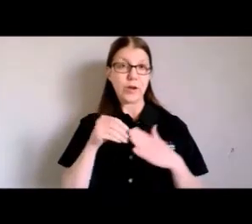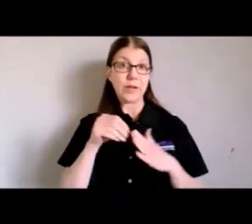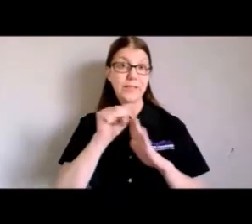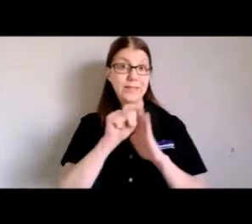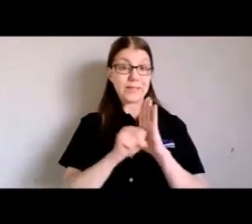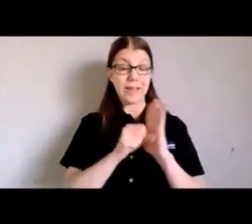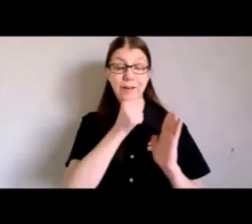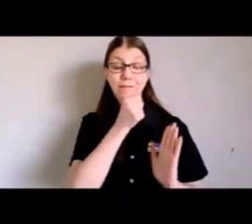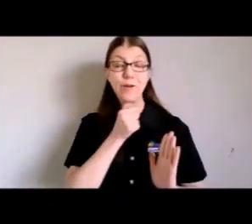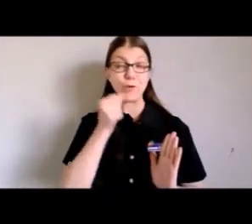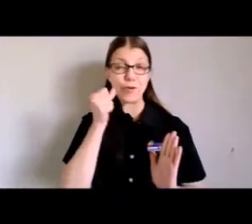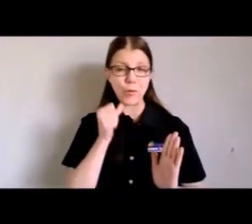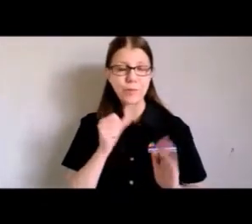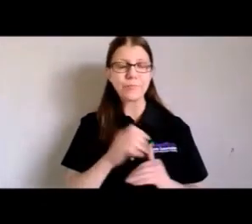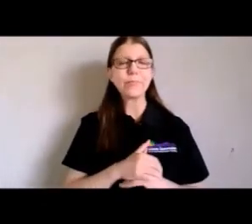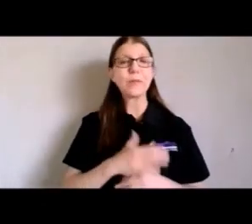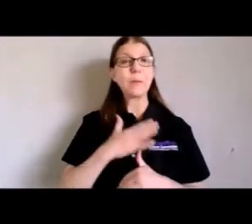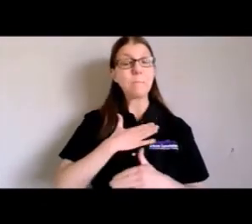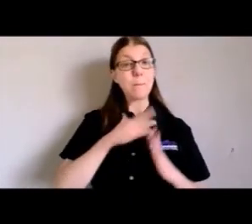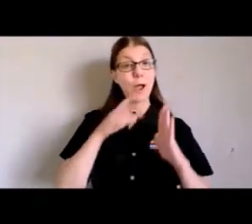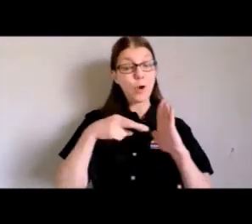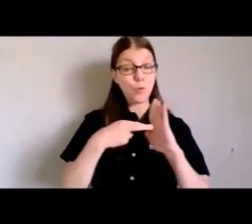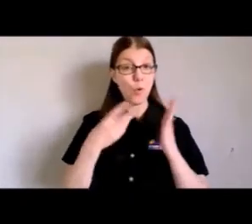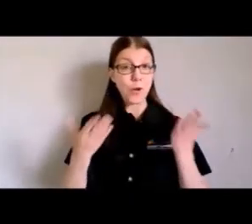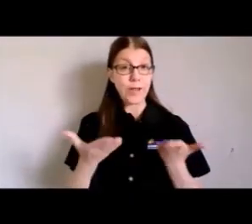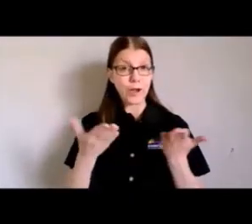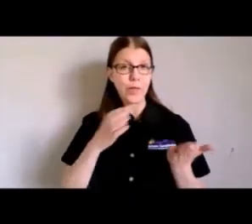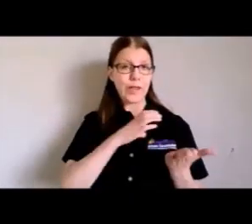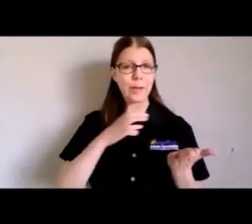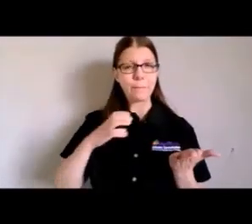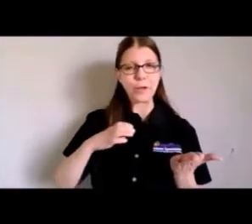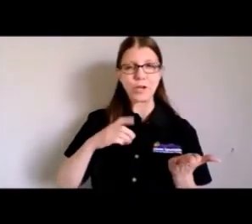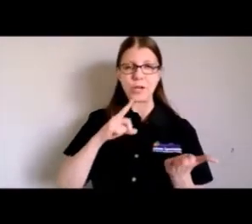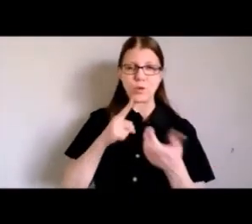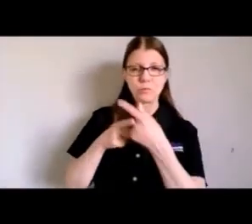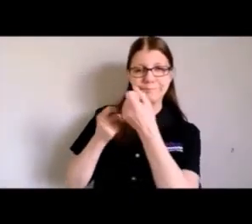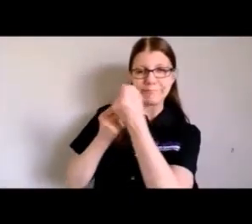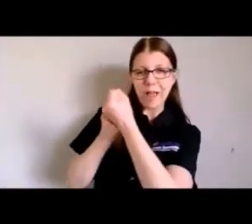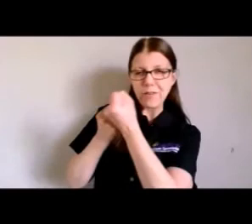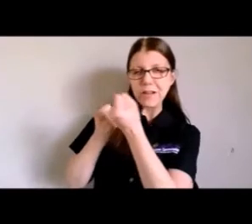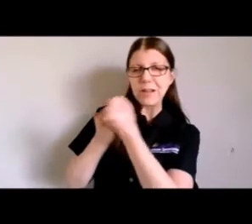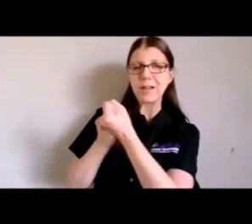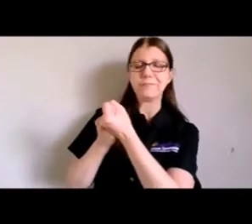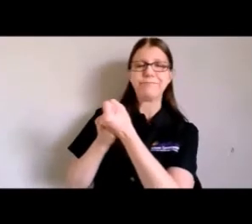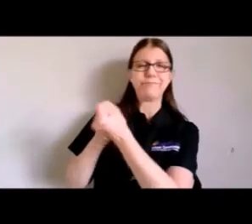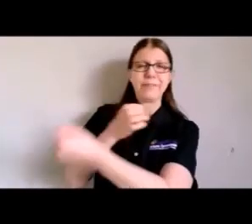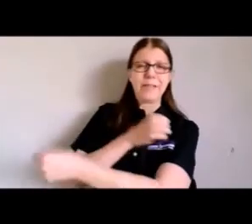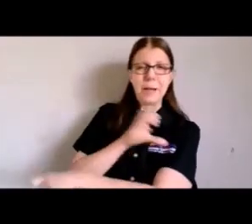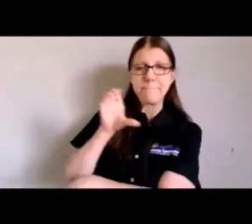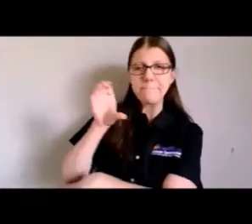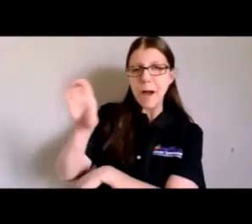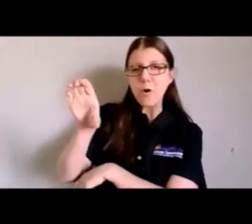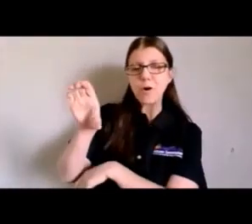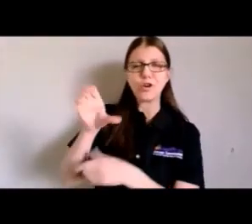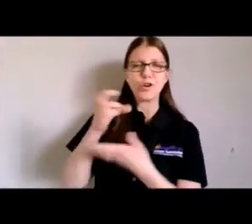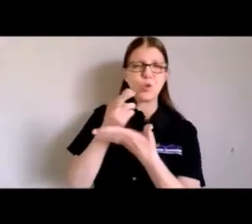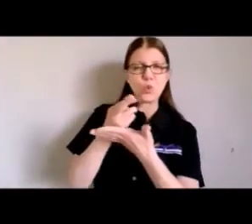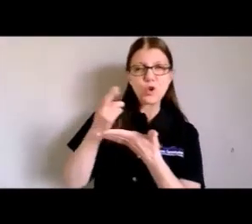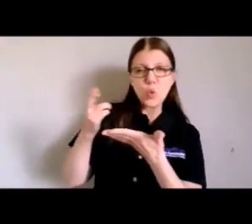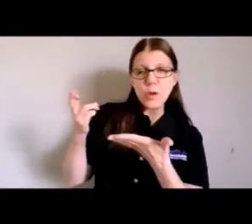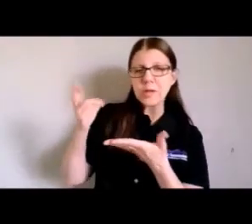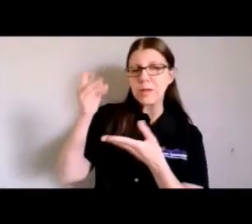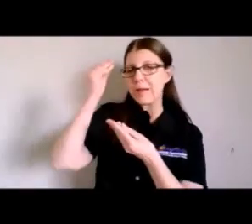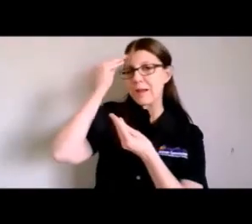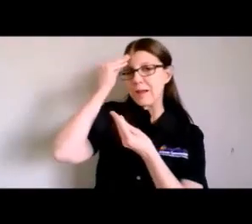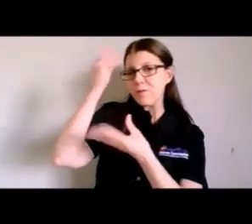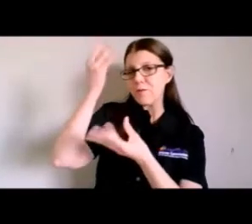loss individuals here in the state of Arizona. My role at the Commission is to